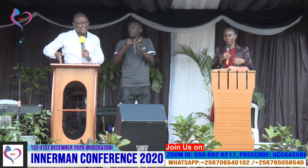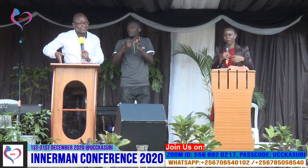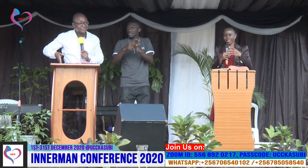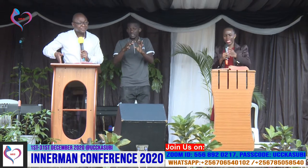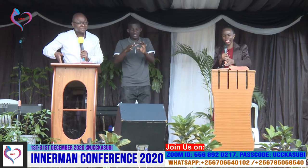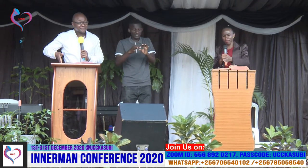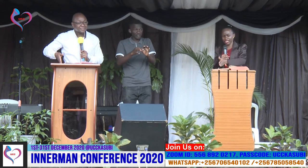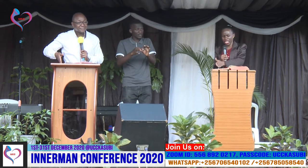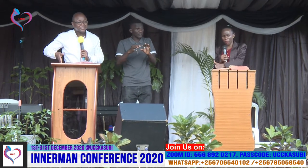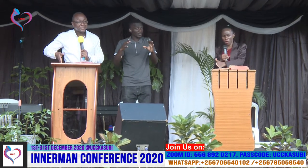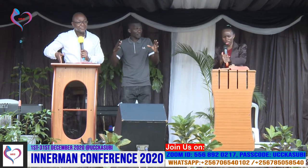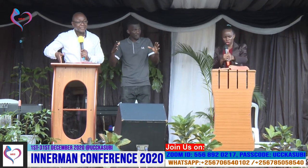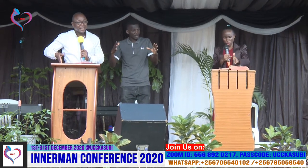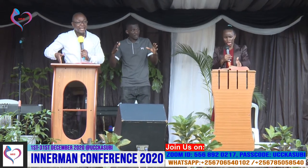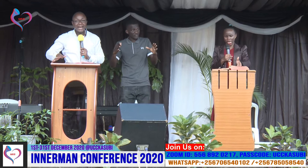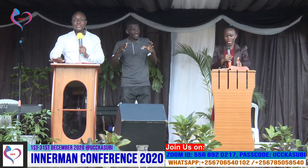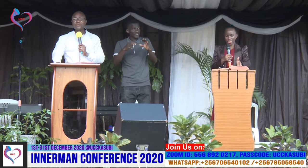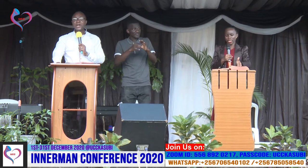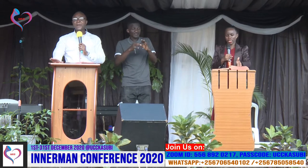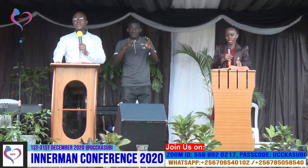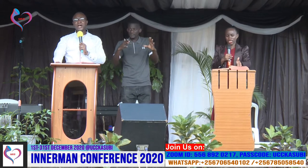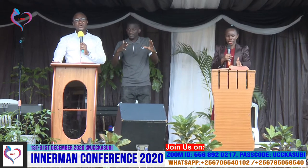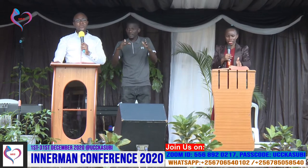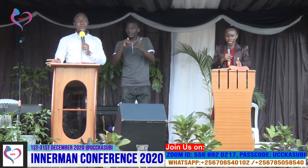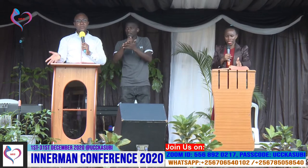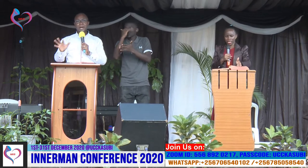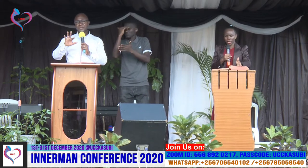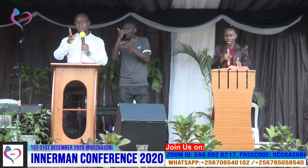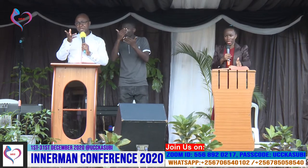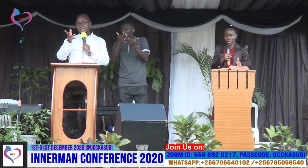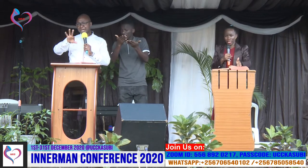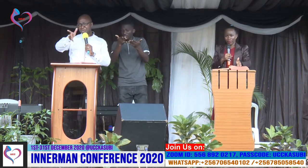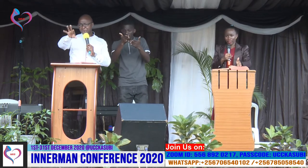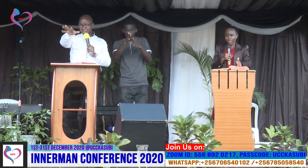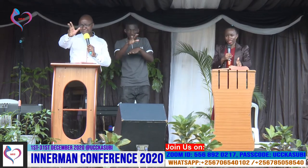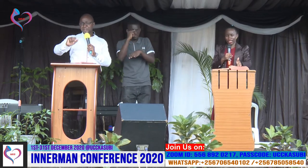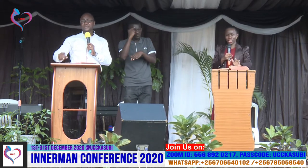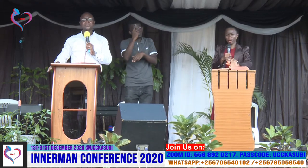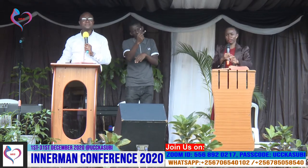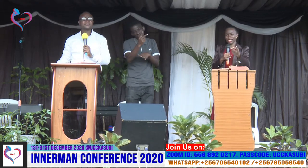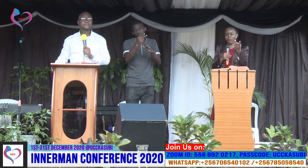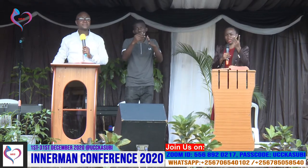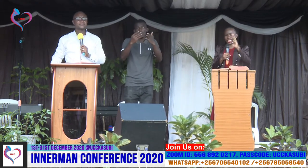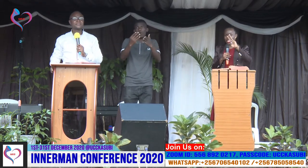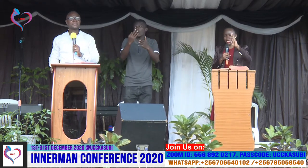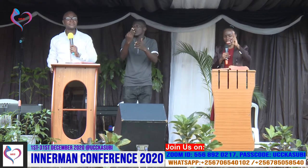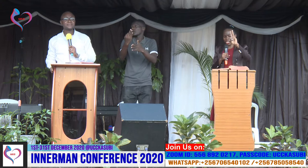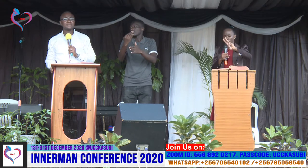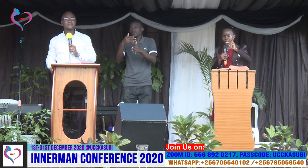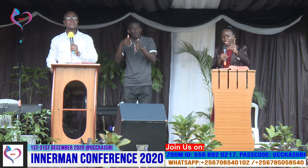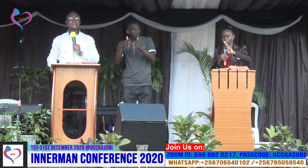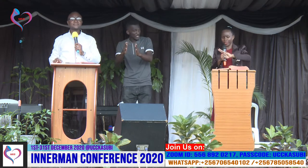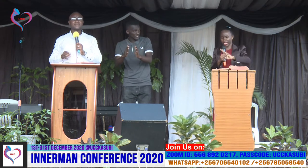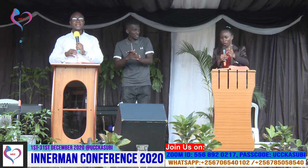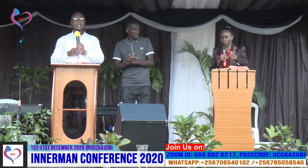kwawukana. But death means separation. Era ky'ovola abantu waliyo okufa kwa mirundi ng'ebiri oba esatu. That's why you see there are